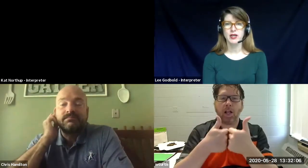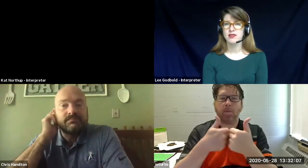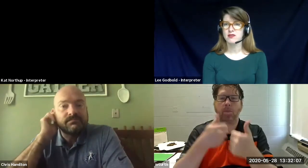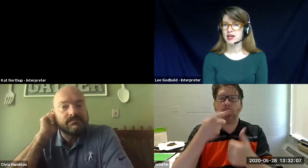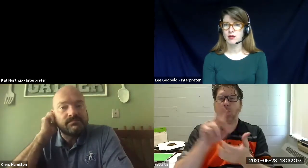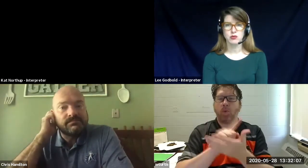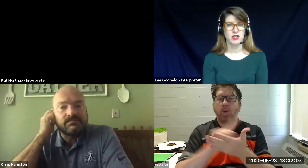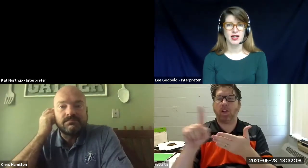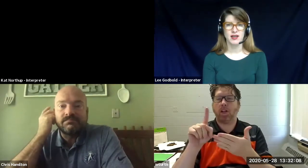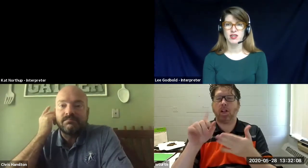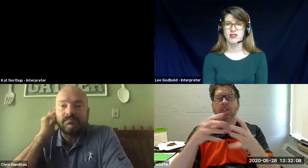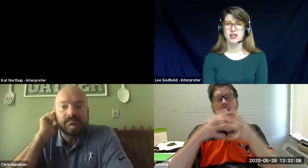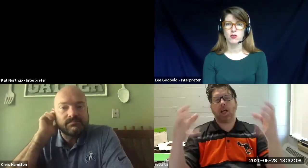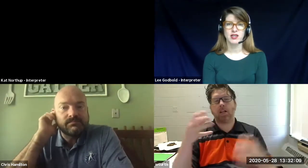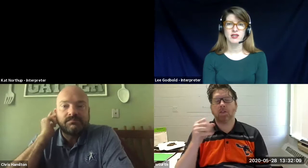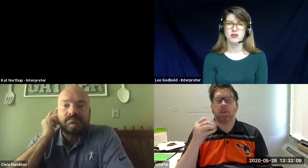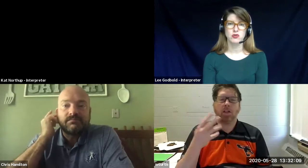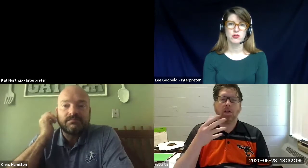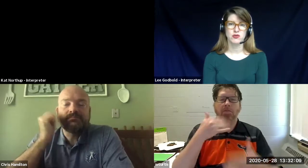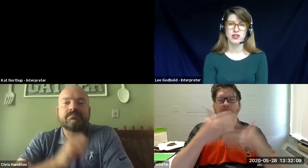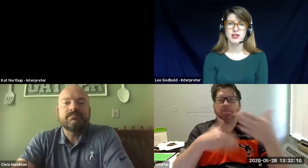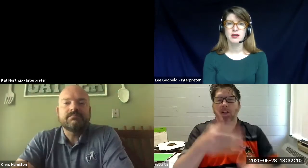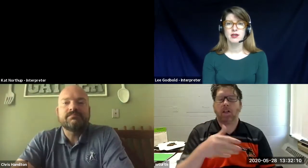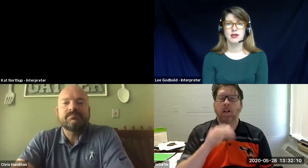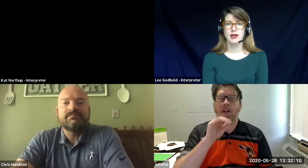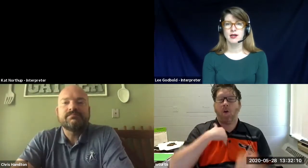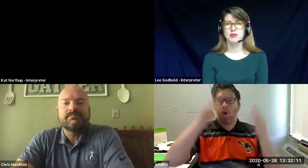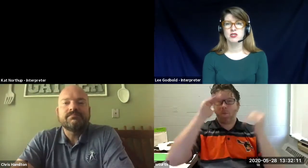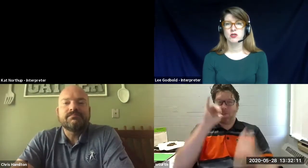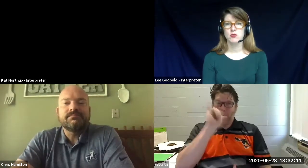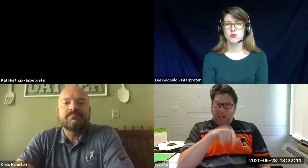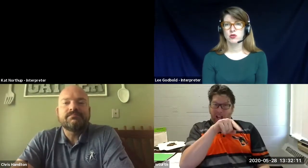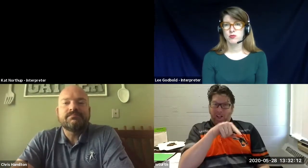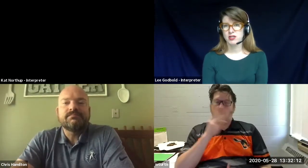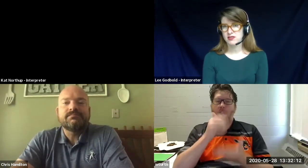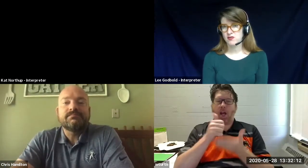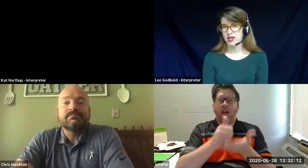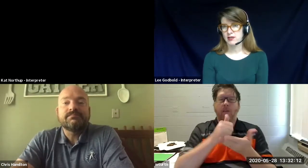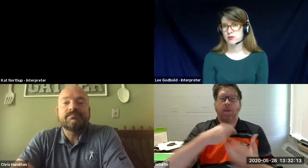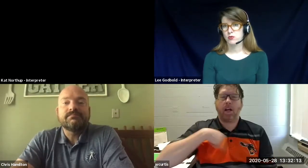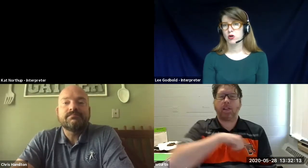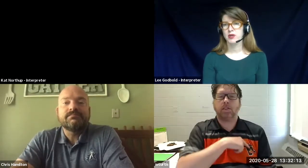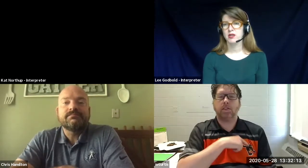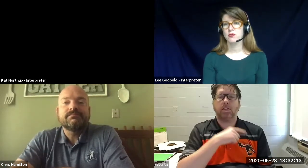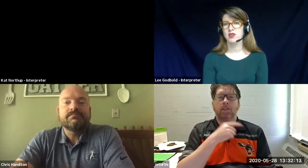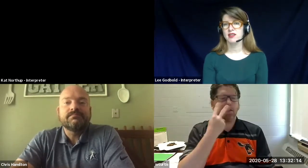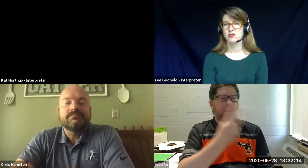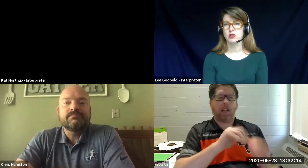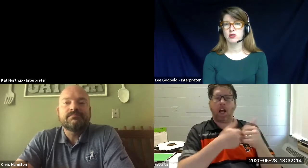They're not able to have anything over that, even 2 or 3. And so we're in the process of that. We're hoping through that, that's really going to